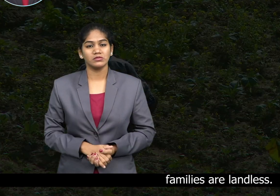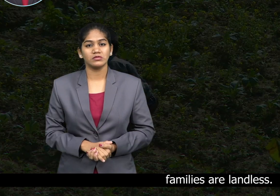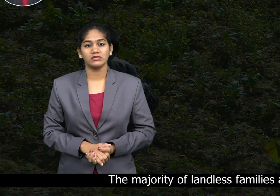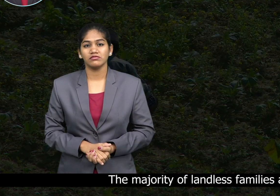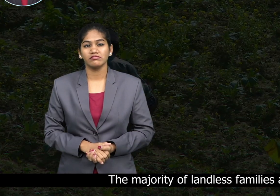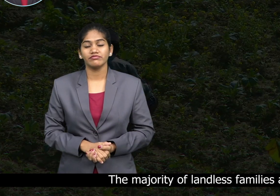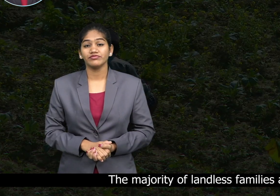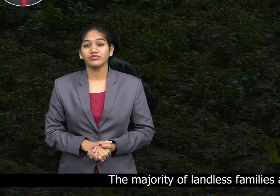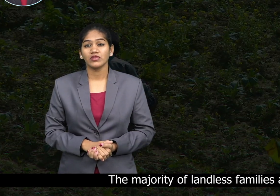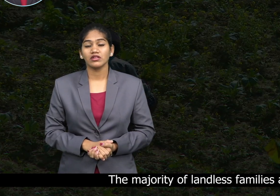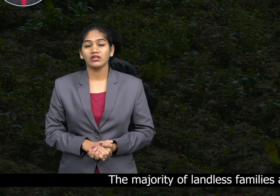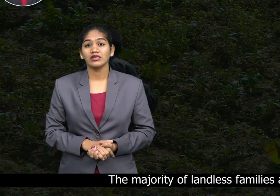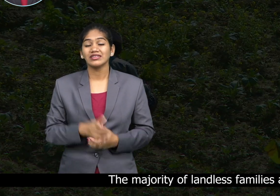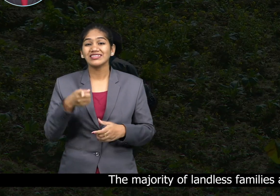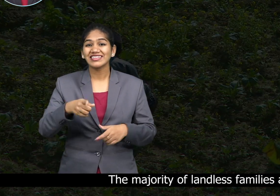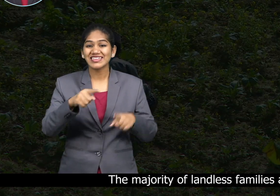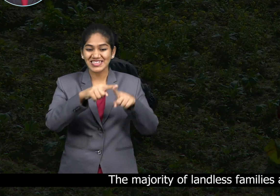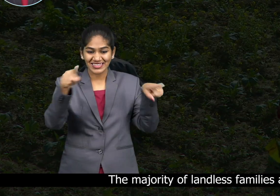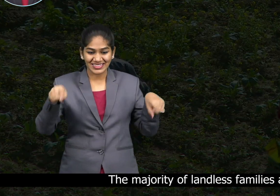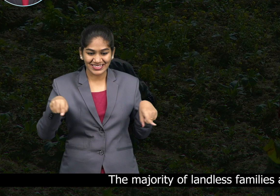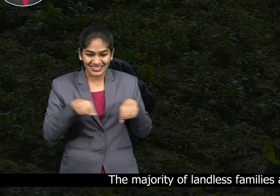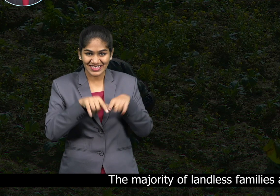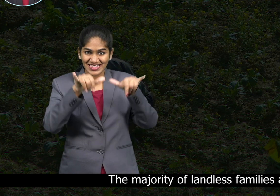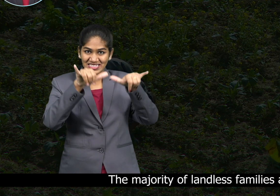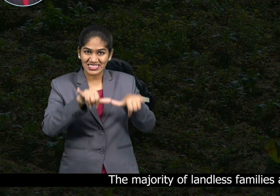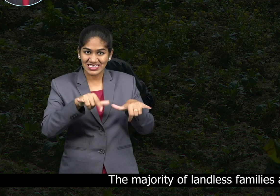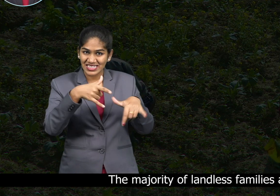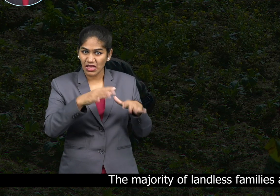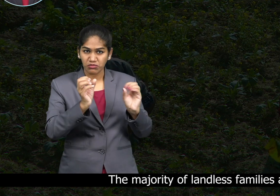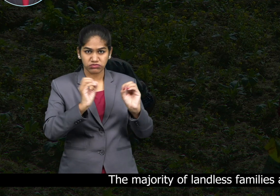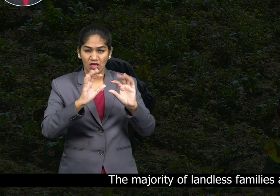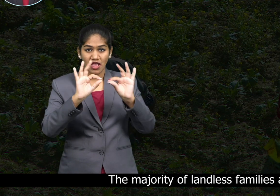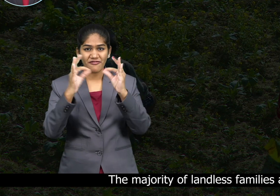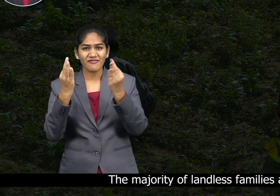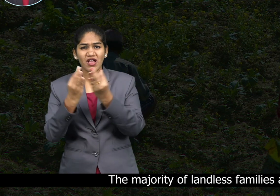The majority of landless families are Dalits.